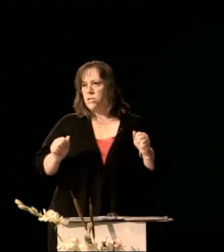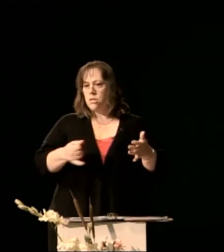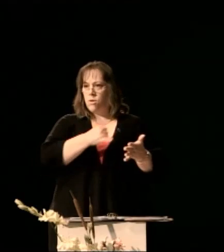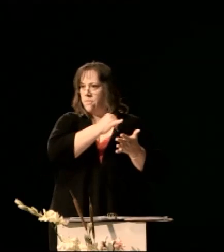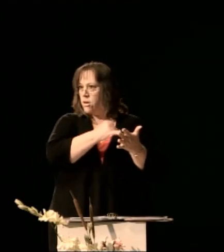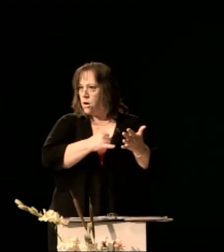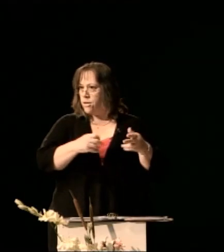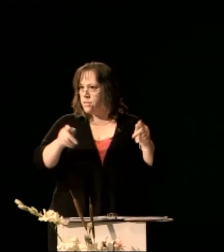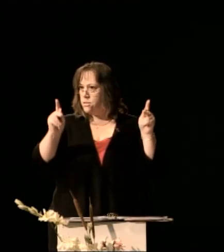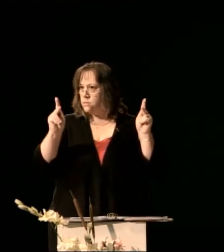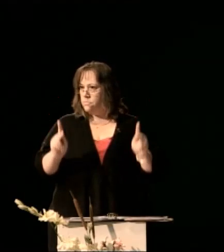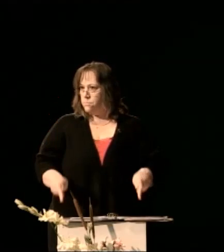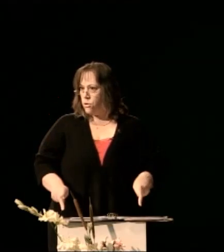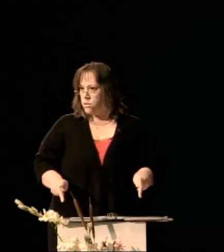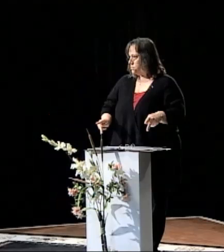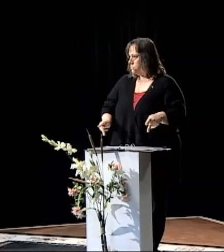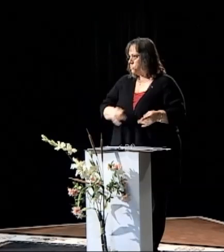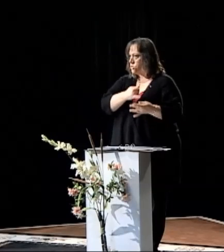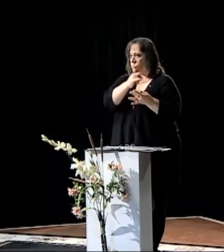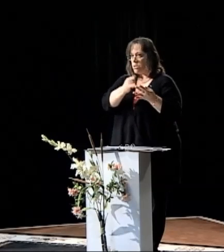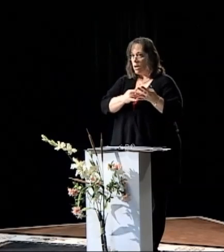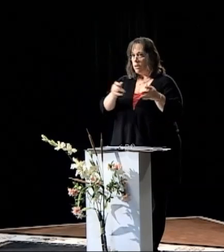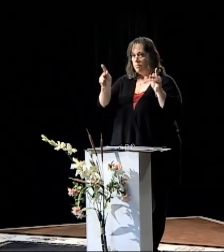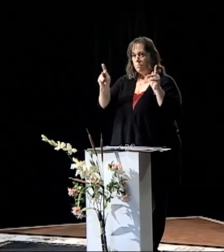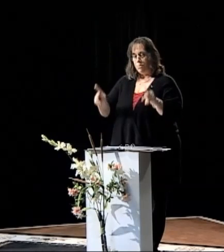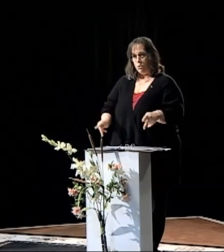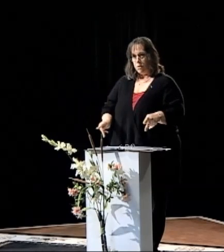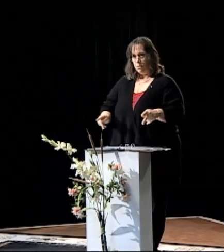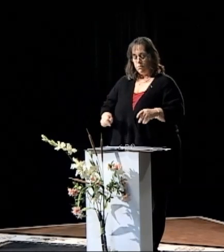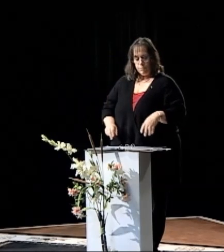we have an artist person. So it's art person.